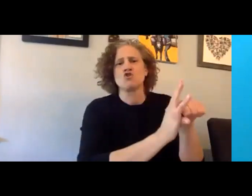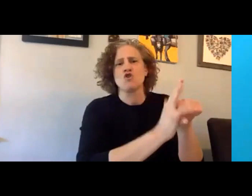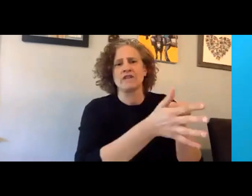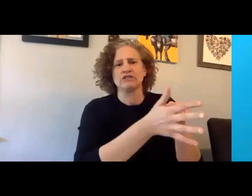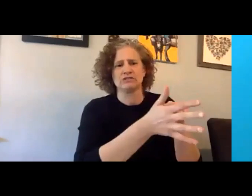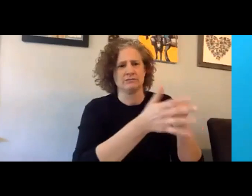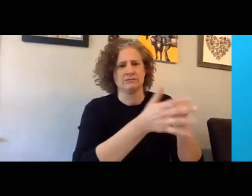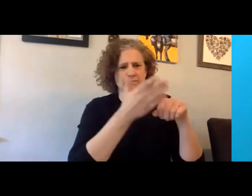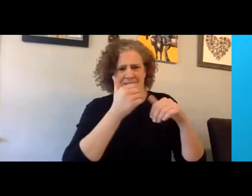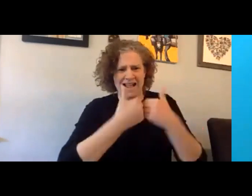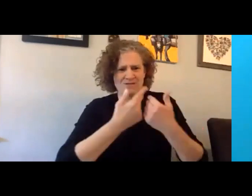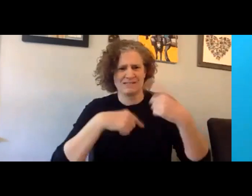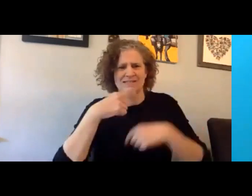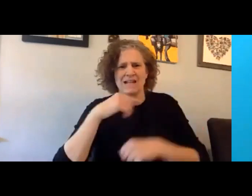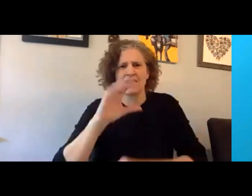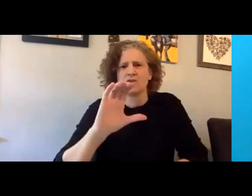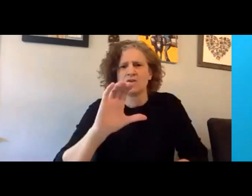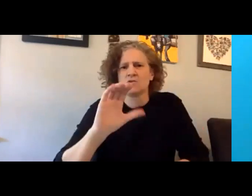asked,